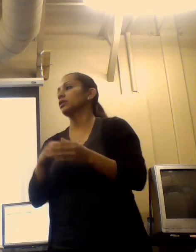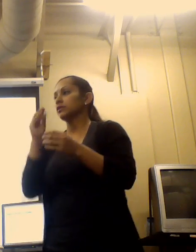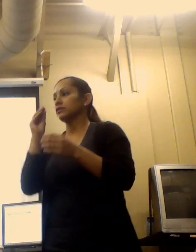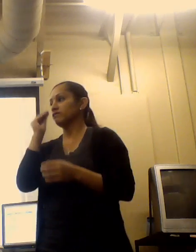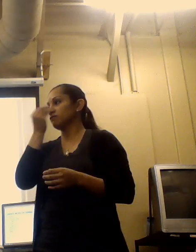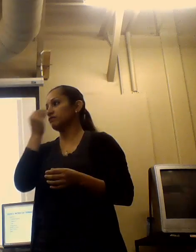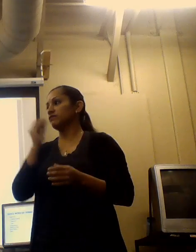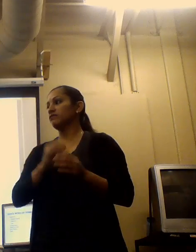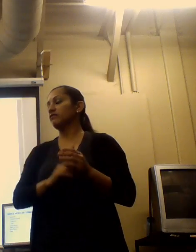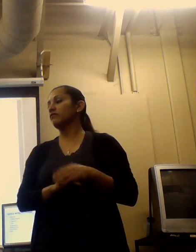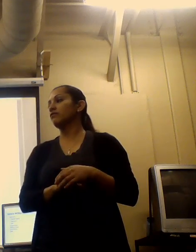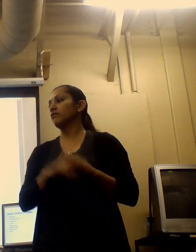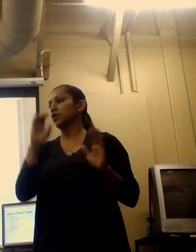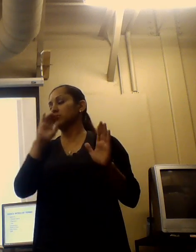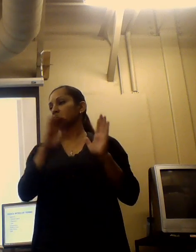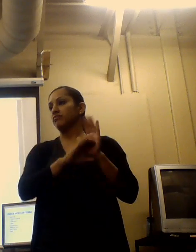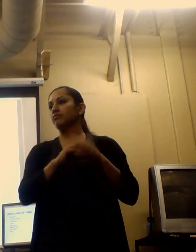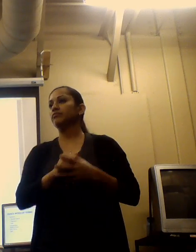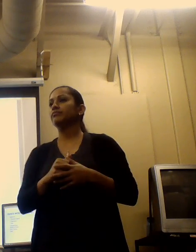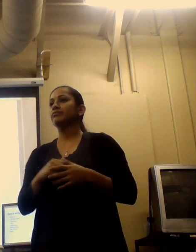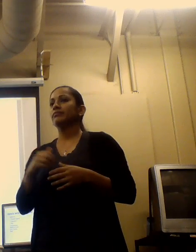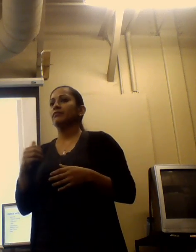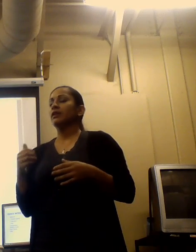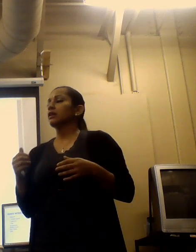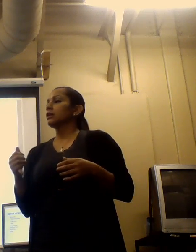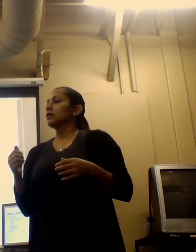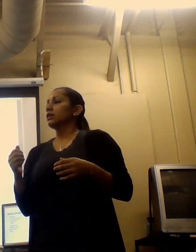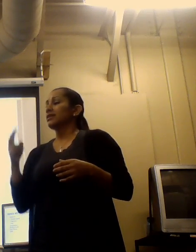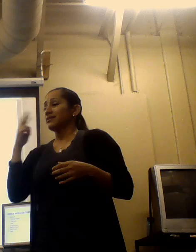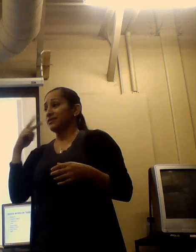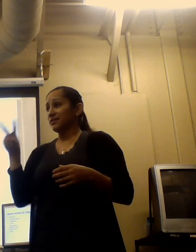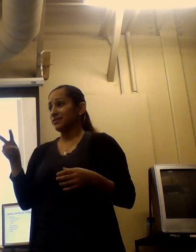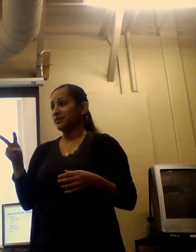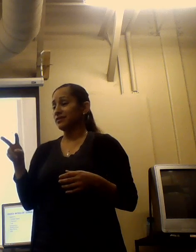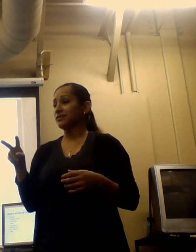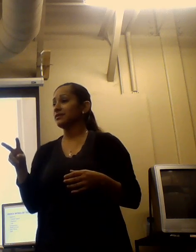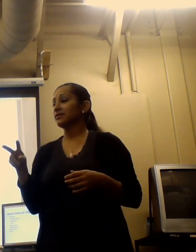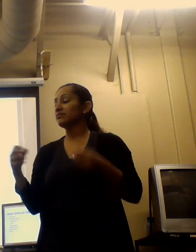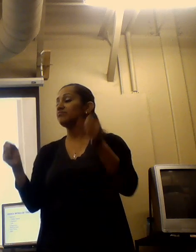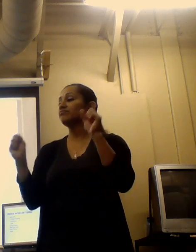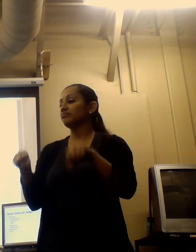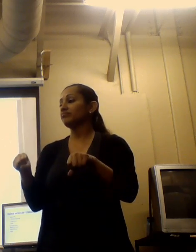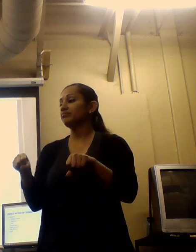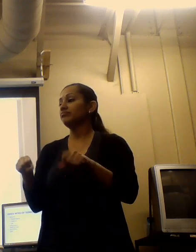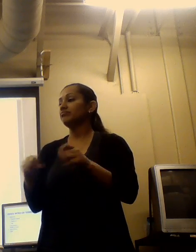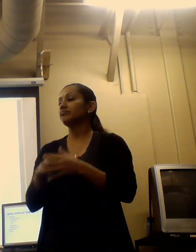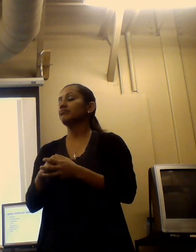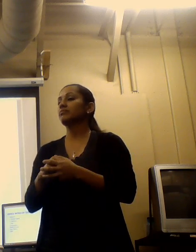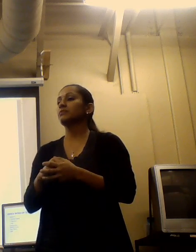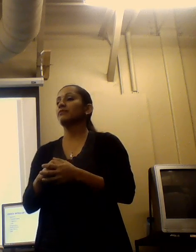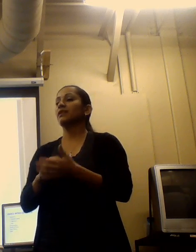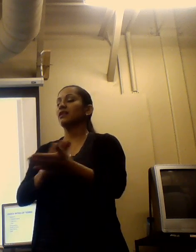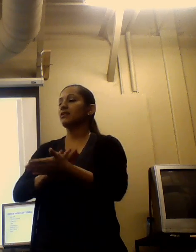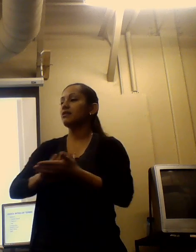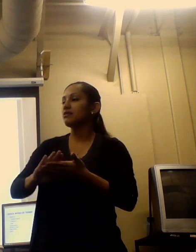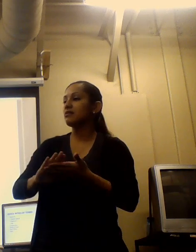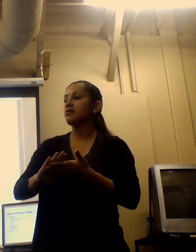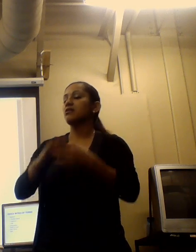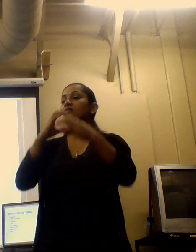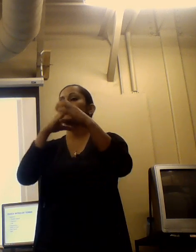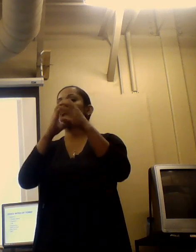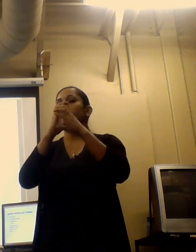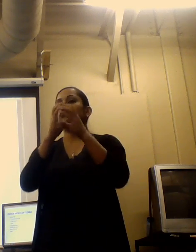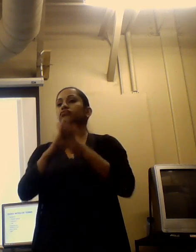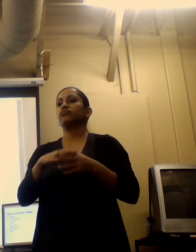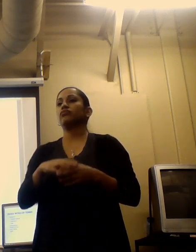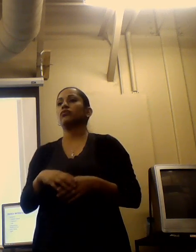image. And everybody's seen, you can see the flowers are nice and in focus, and what's behind it? Just this beautiful,